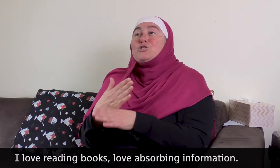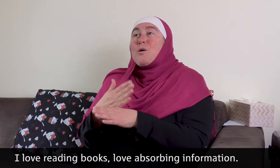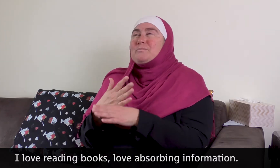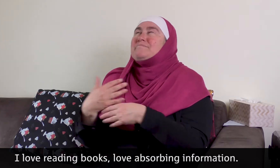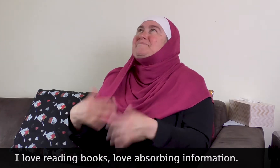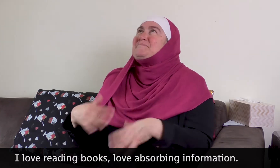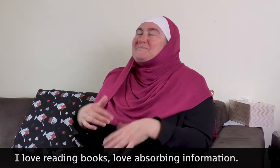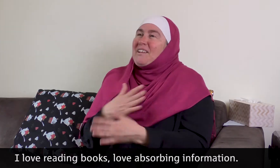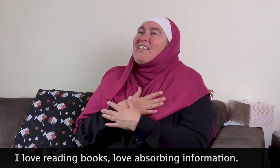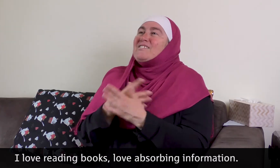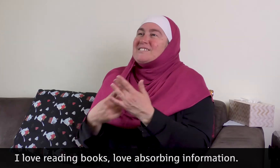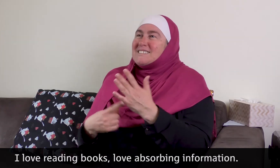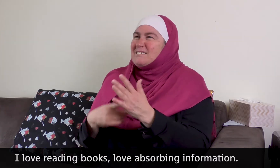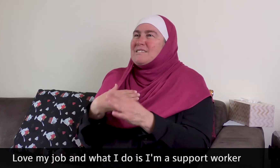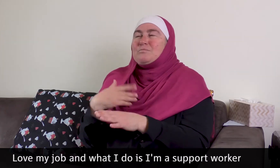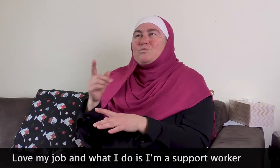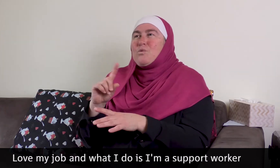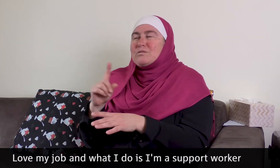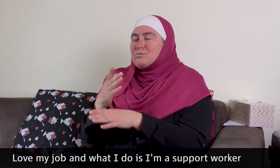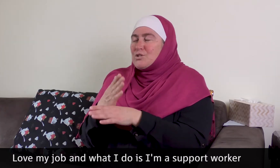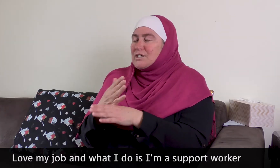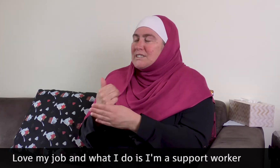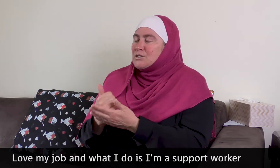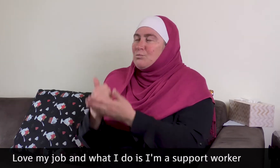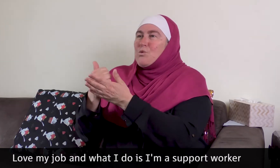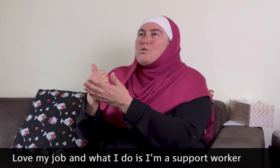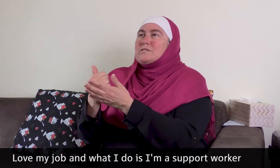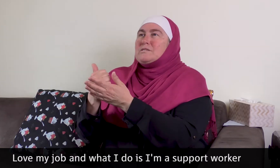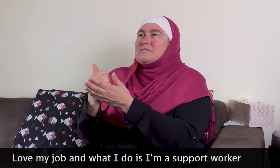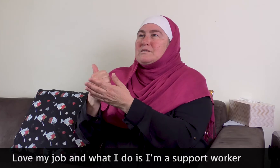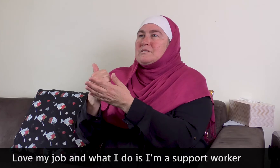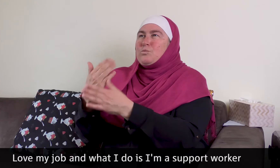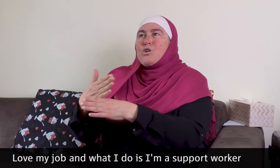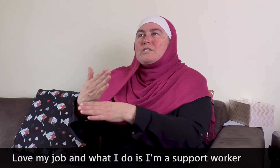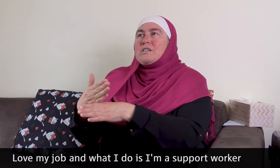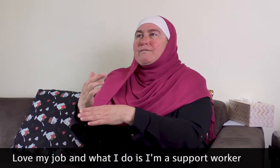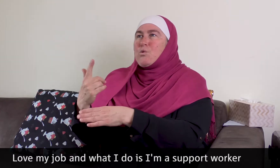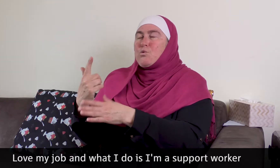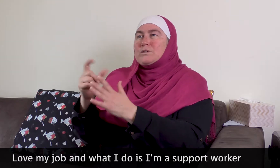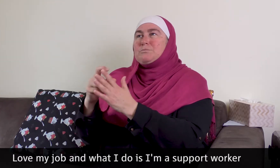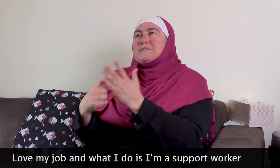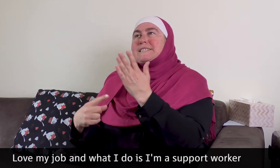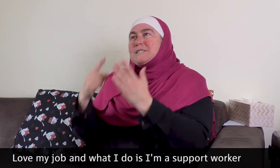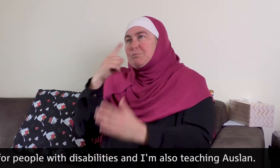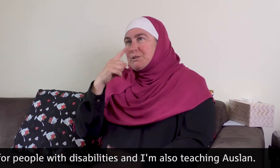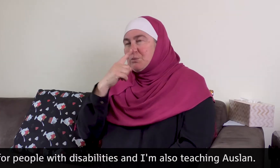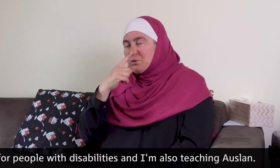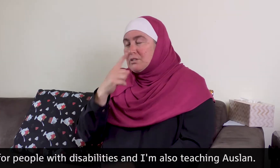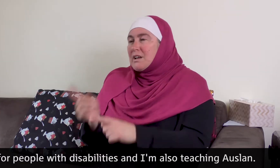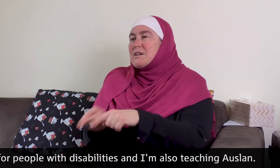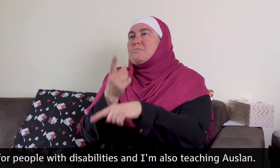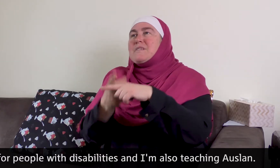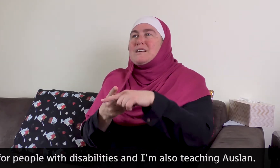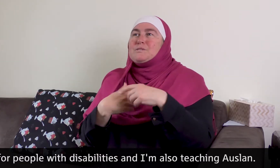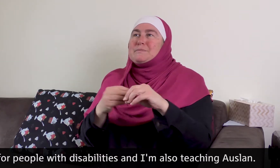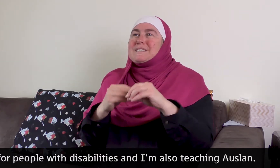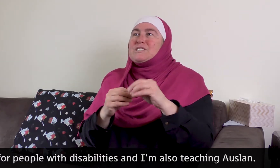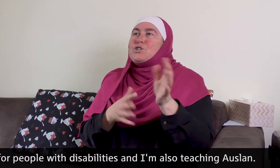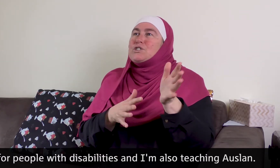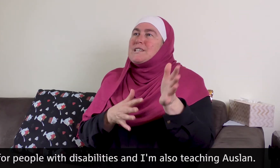the information, love my job, and what I do is I am a support worker for people with disabilities. I'm